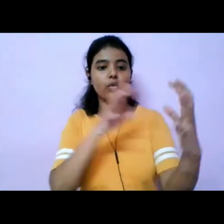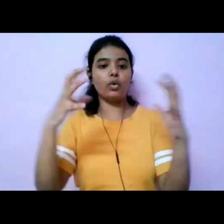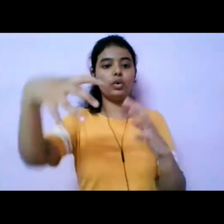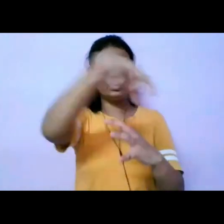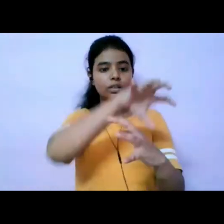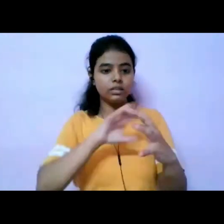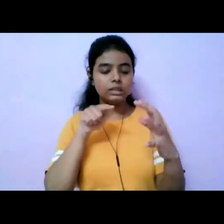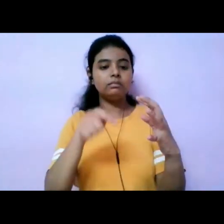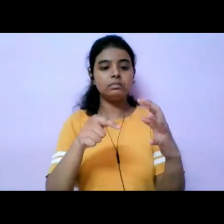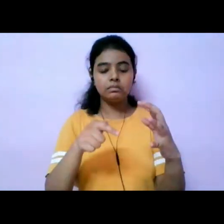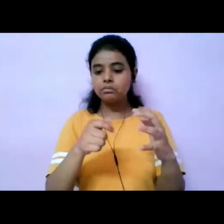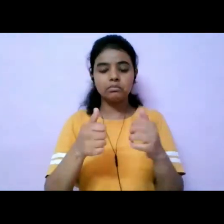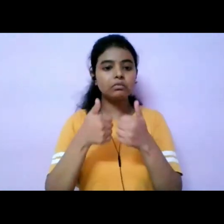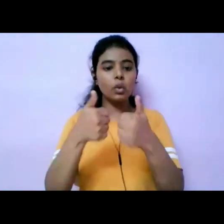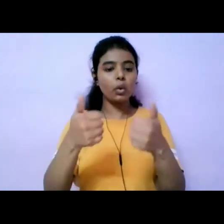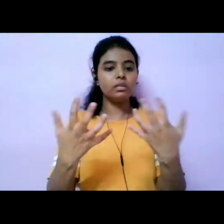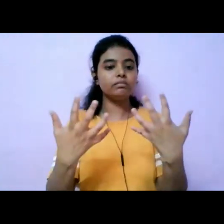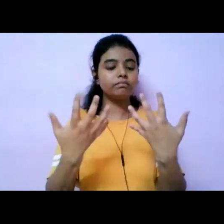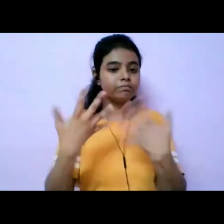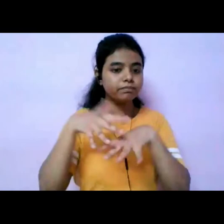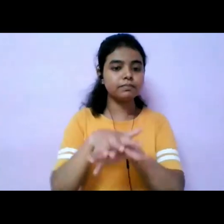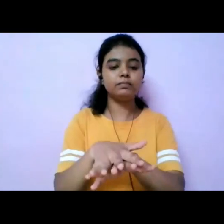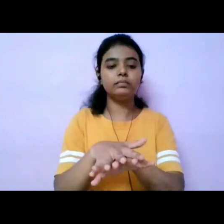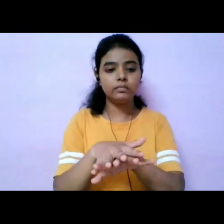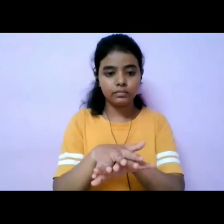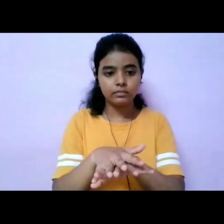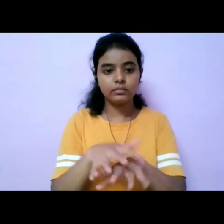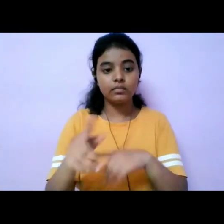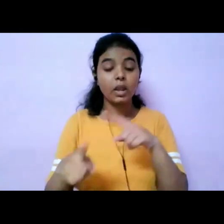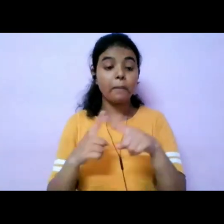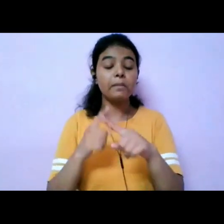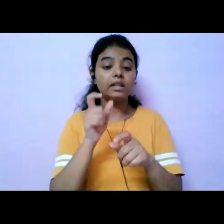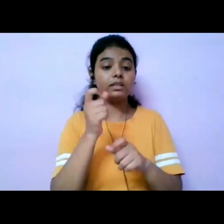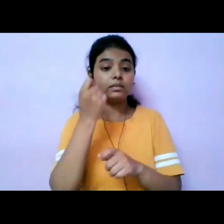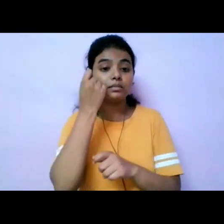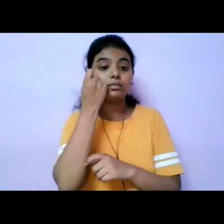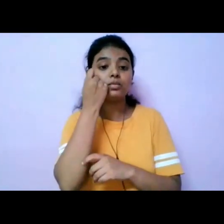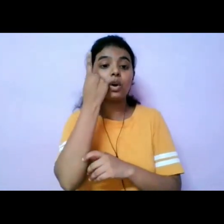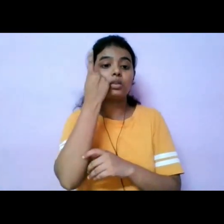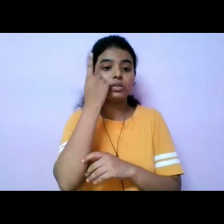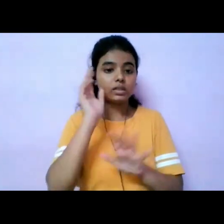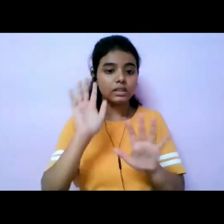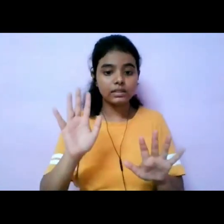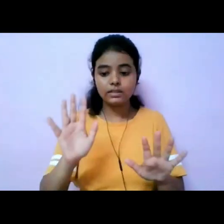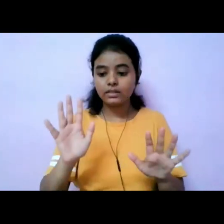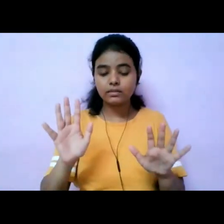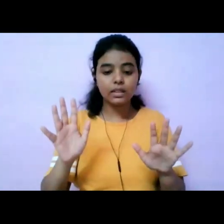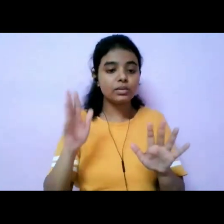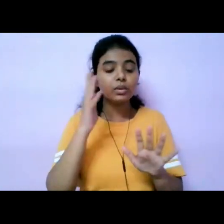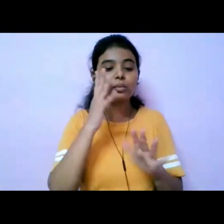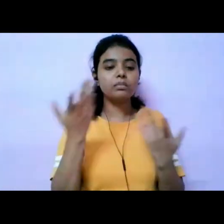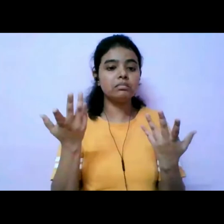diverse and inclusive and is understanding of the wonderful, strange,